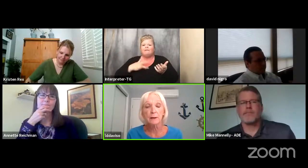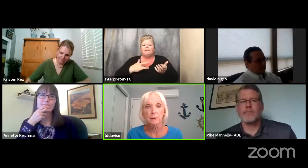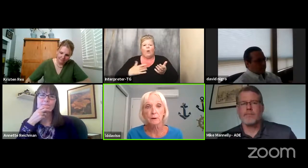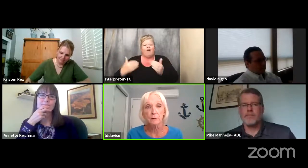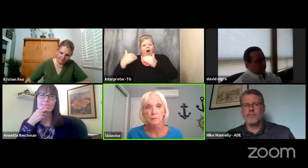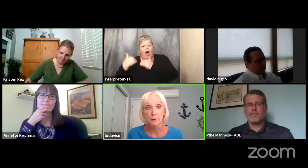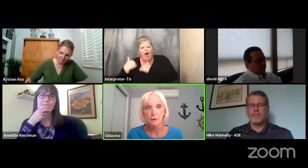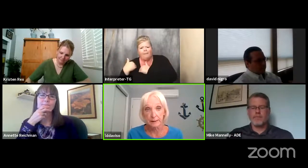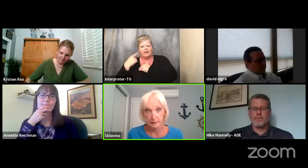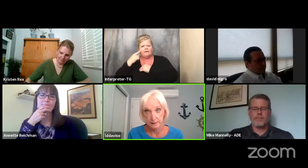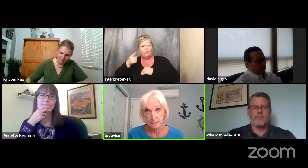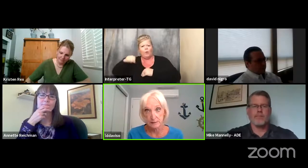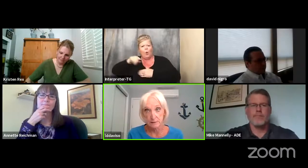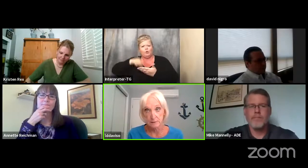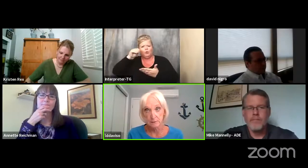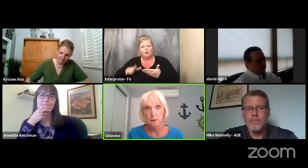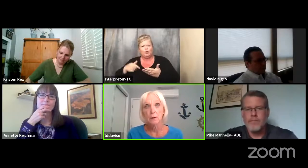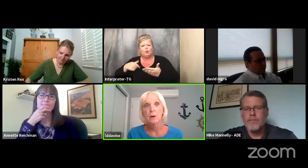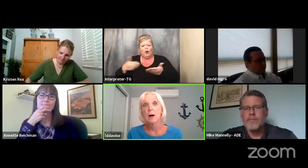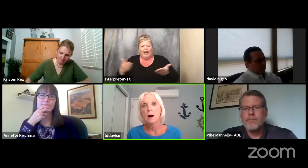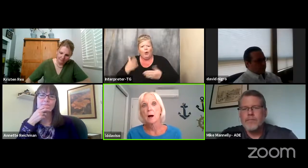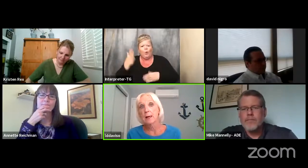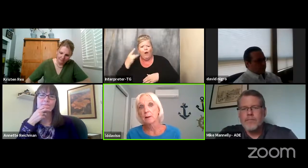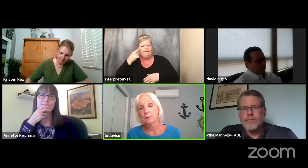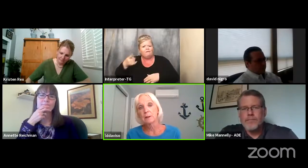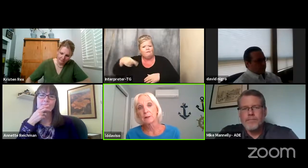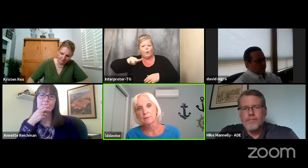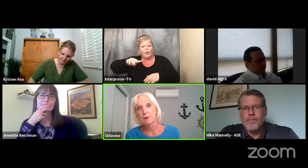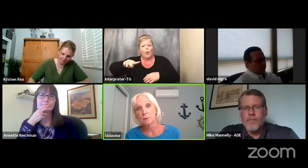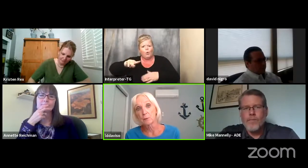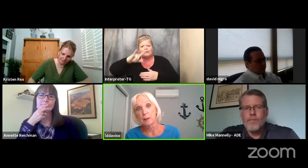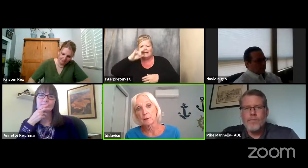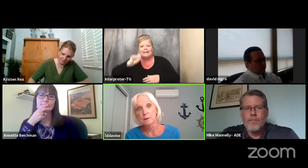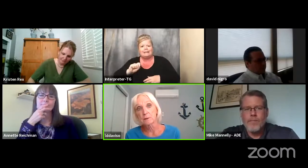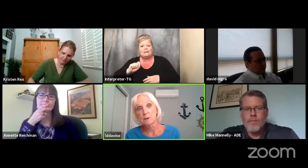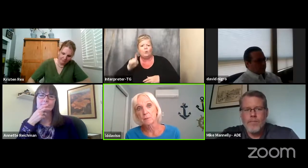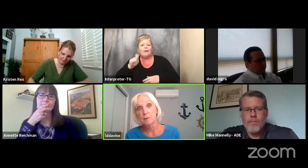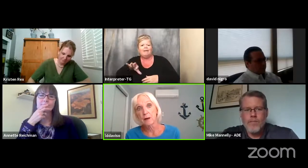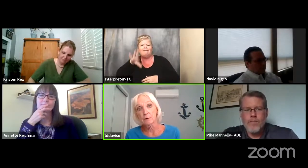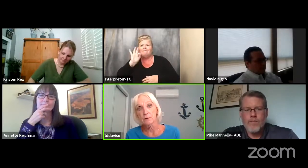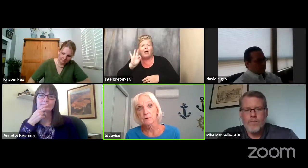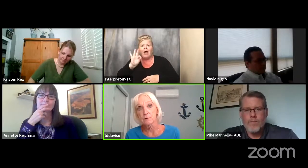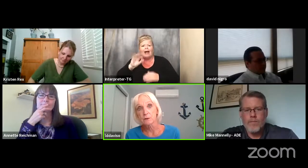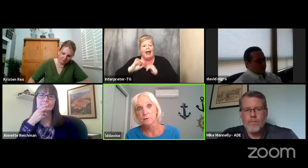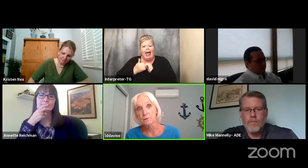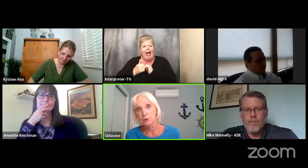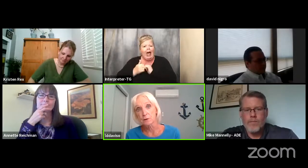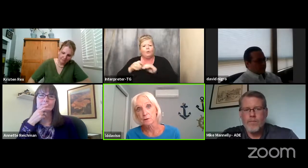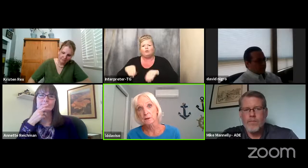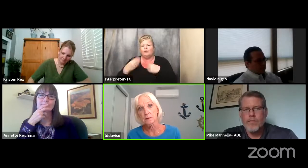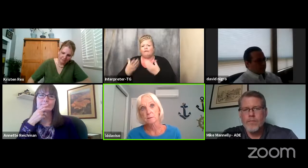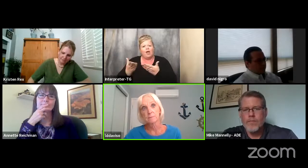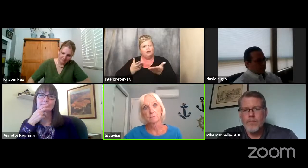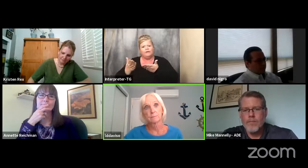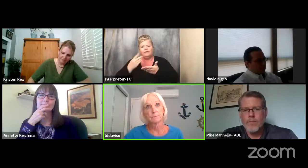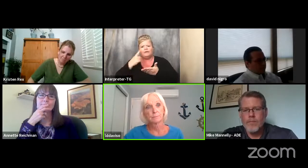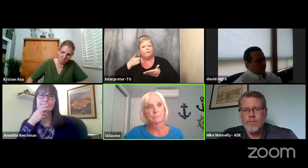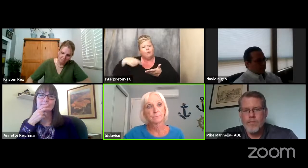We're here for kids, and we need to find a way to provide those services for those